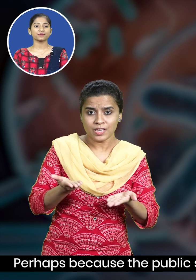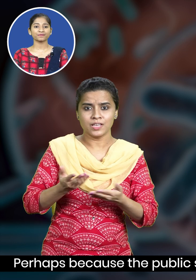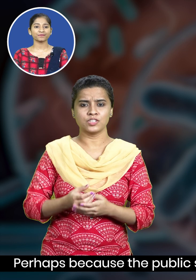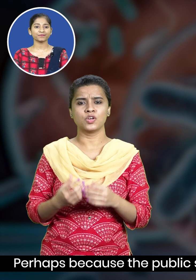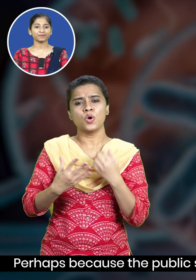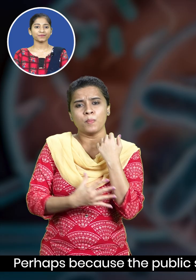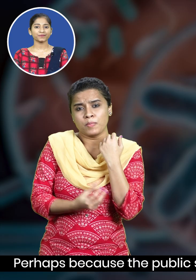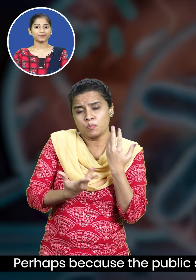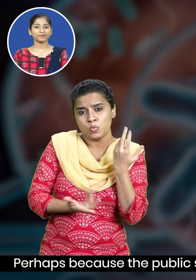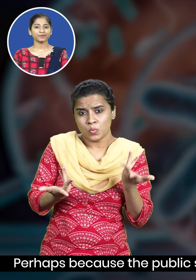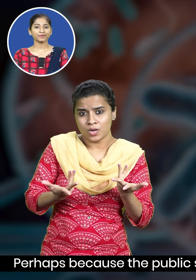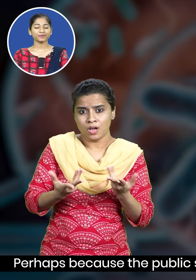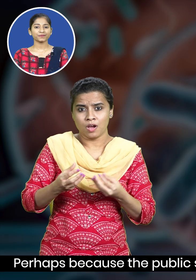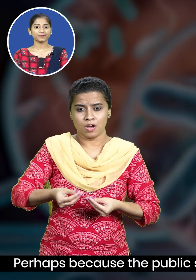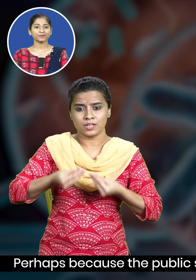lives.